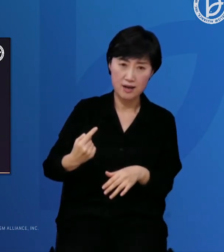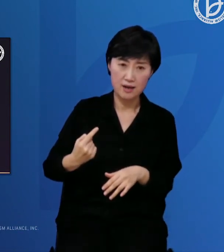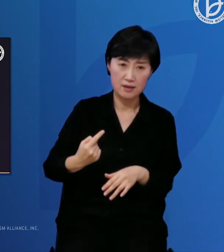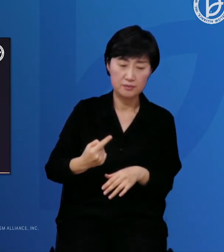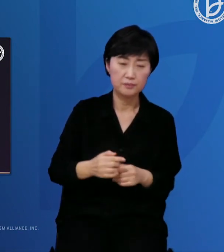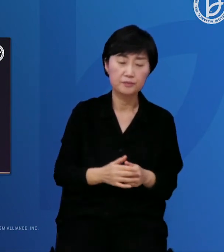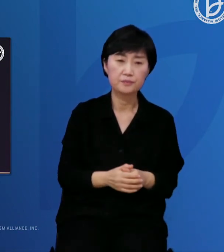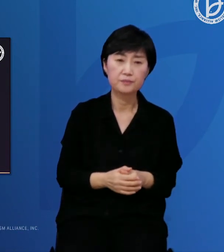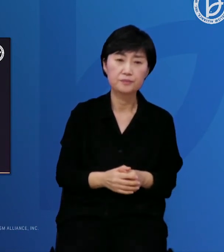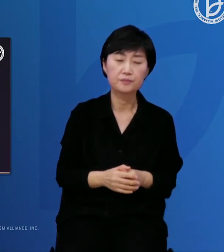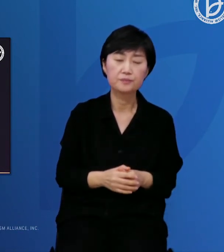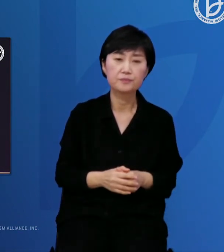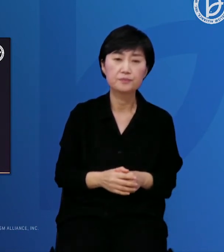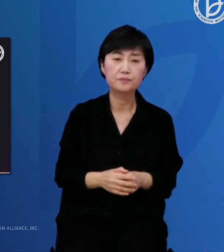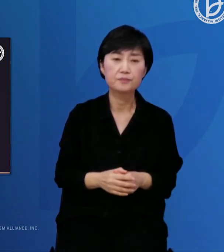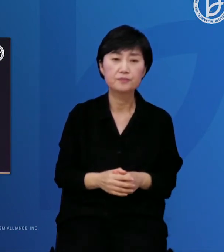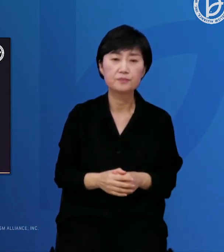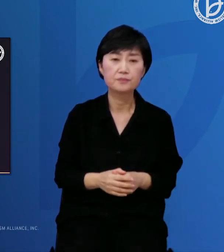this.